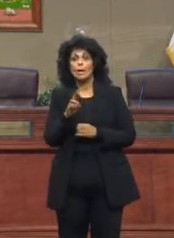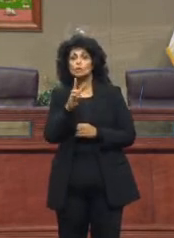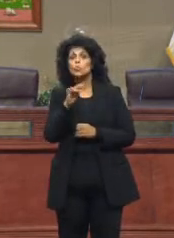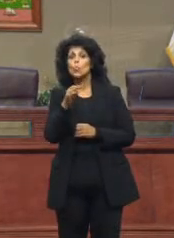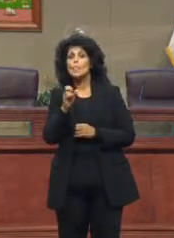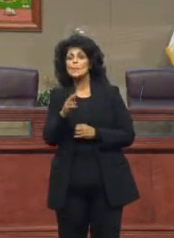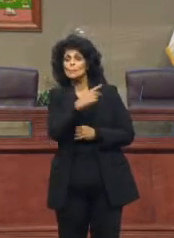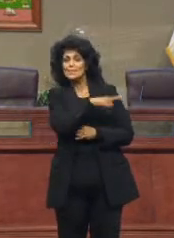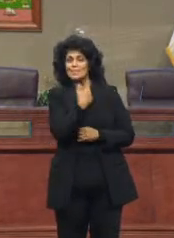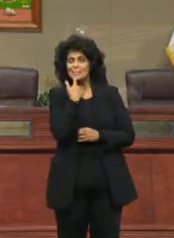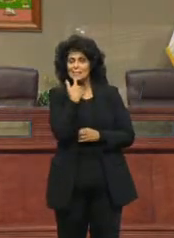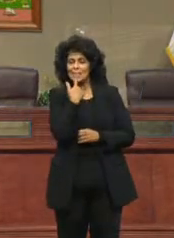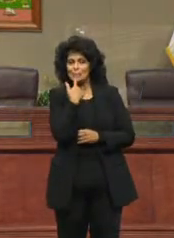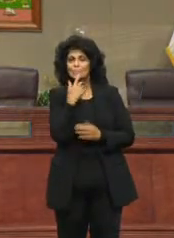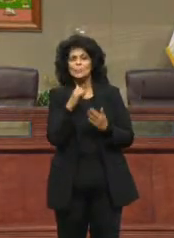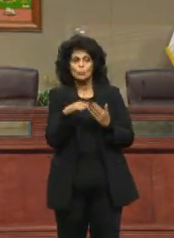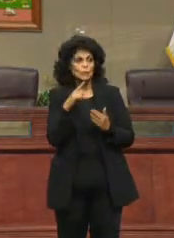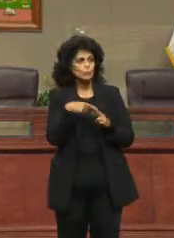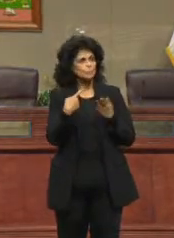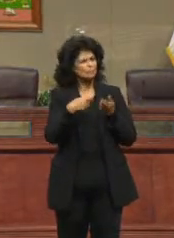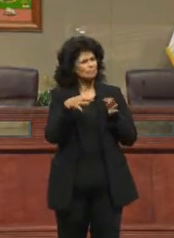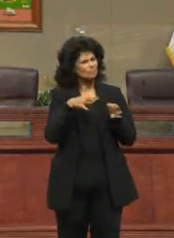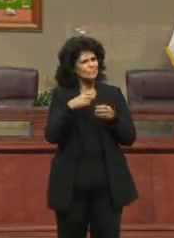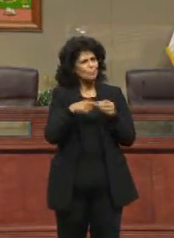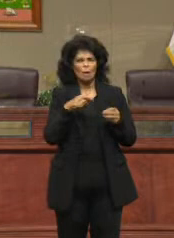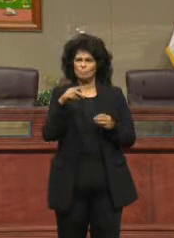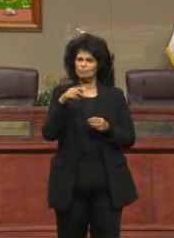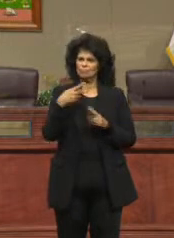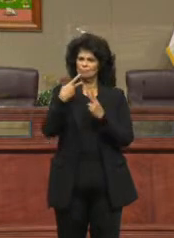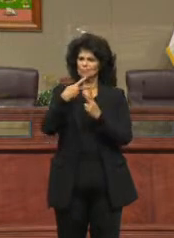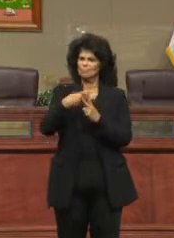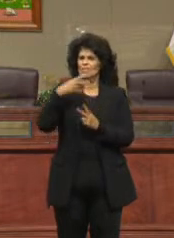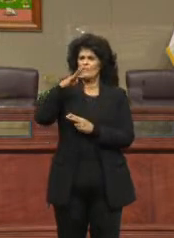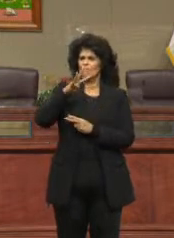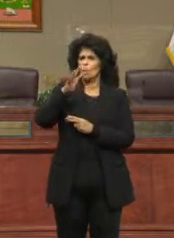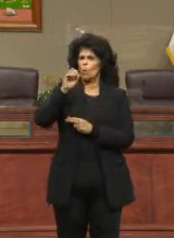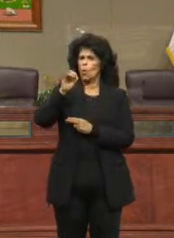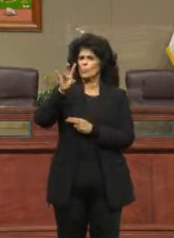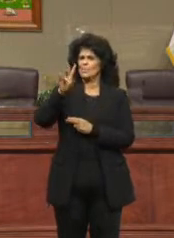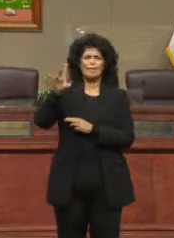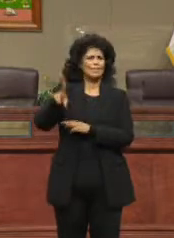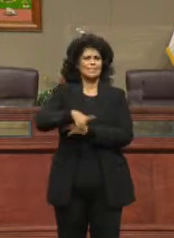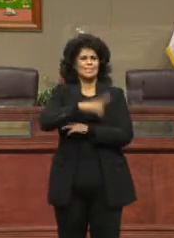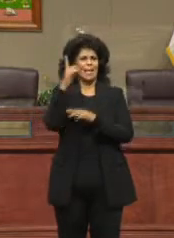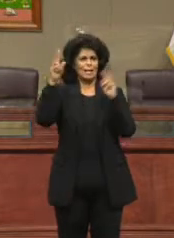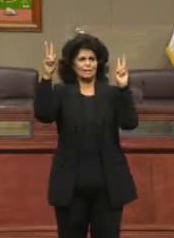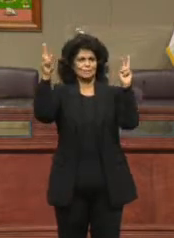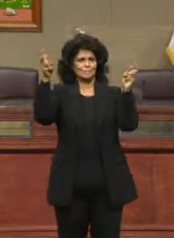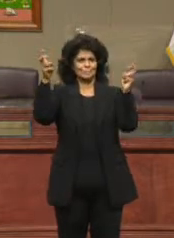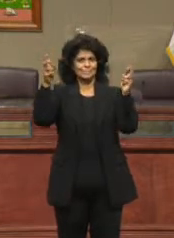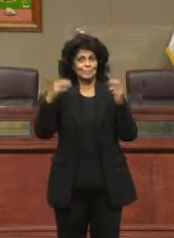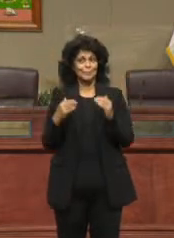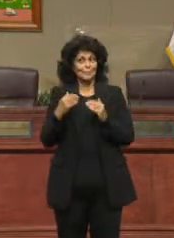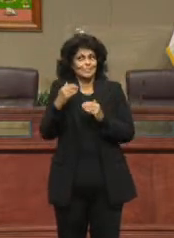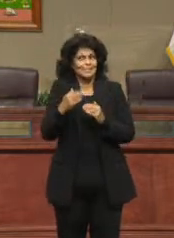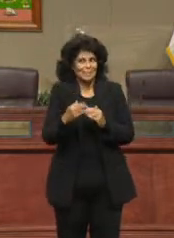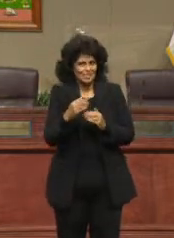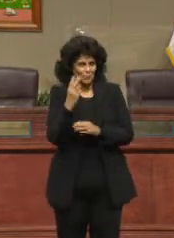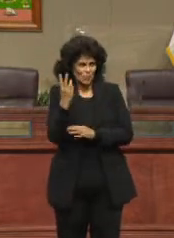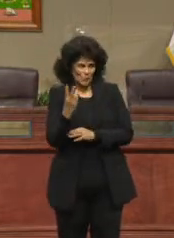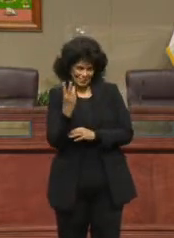about 407 Day, which is this coming Wednesday. As everyone knows,